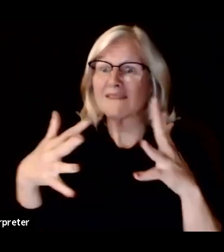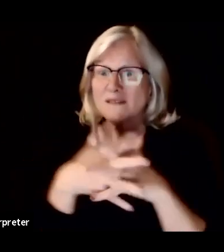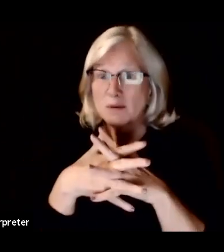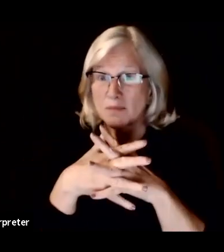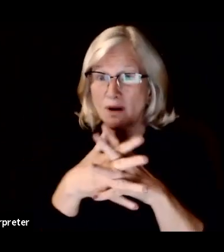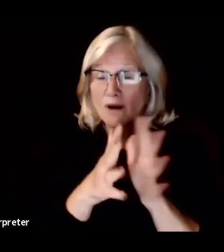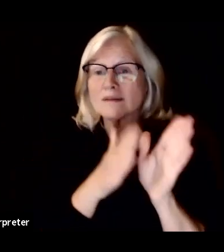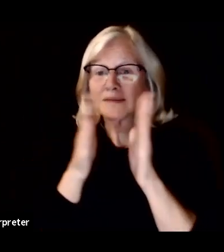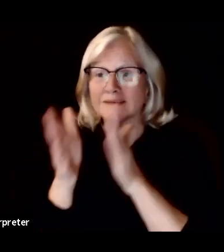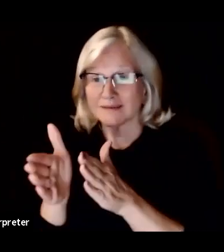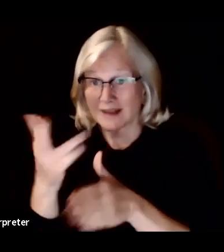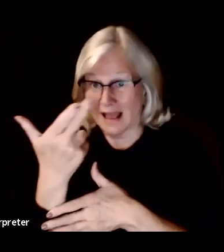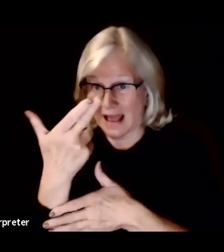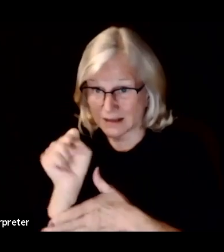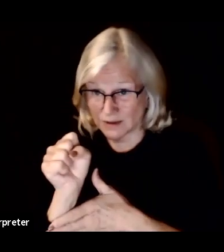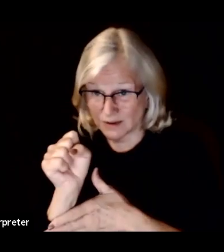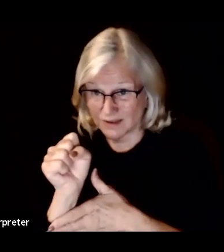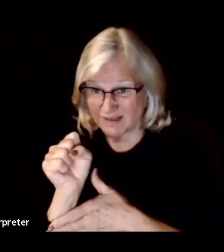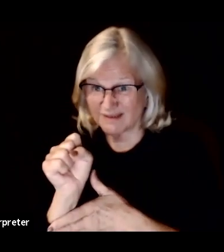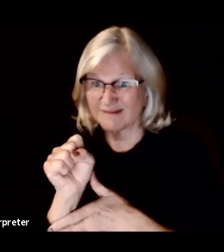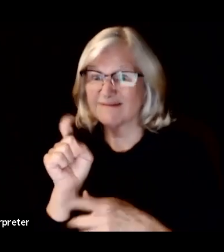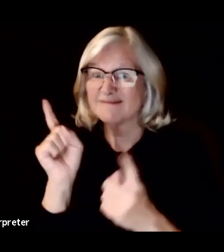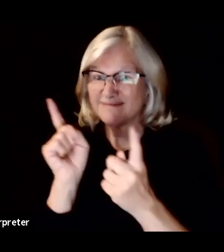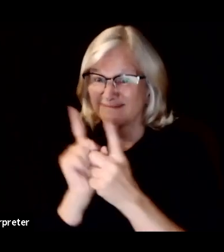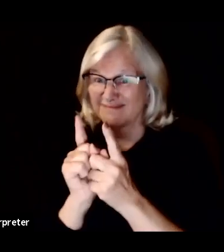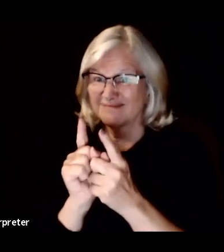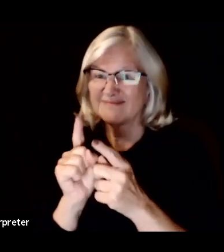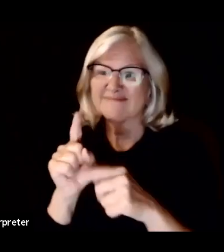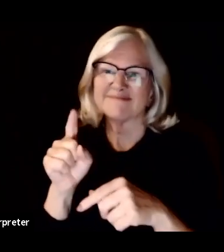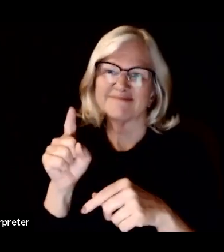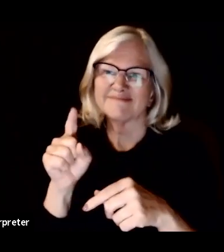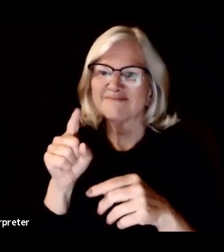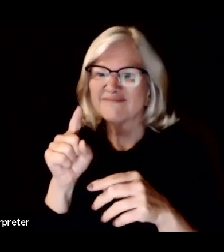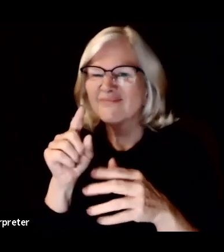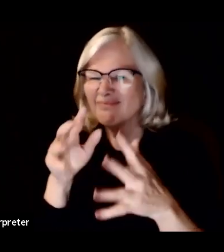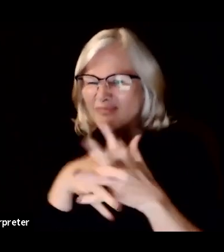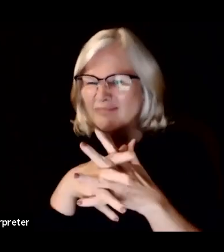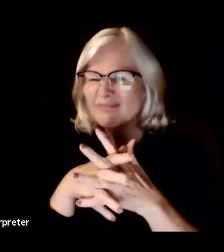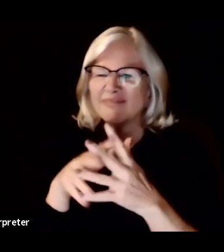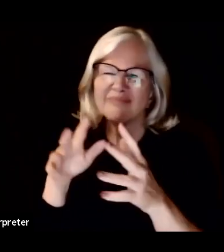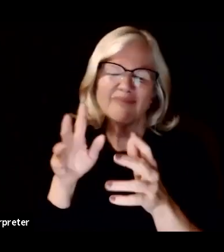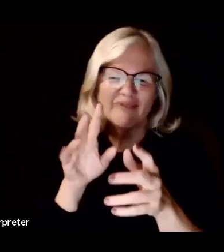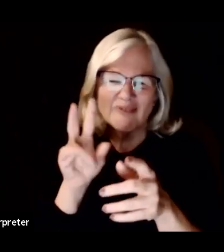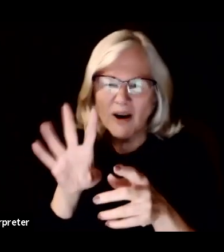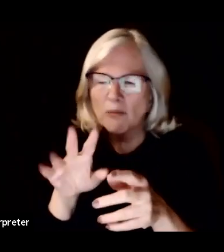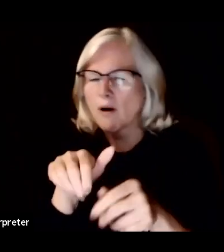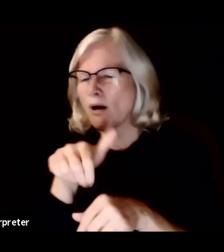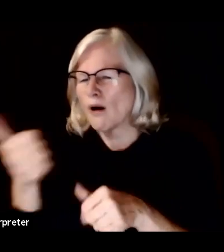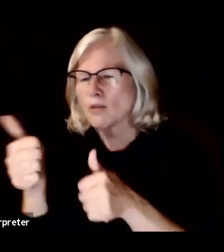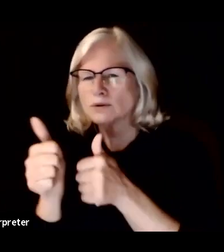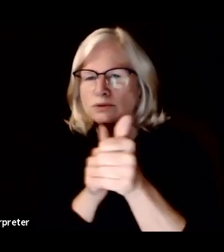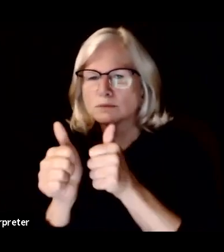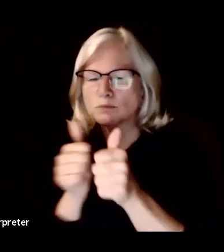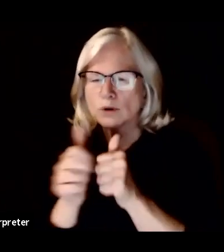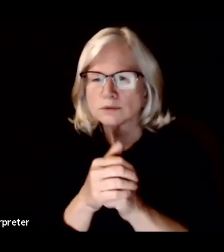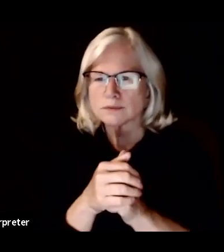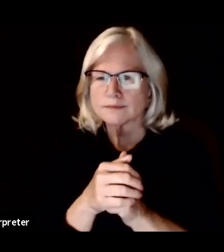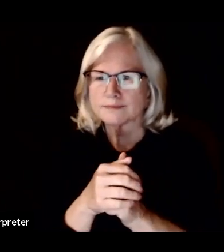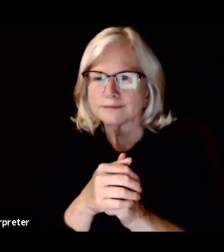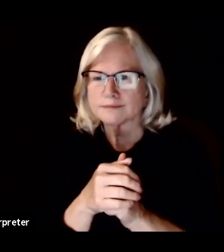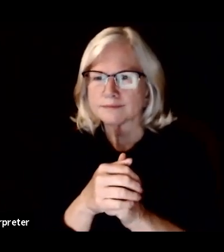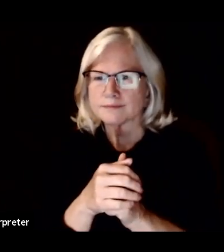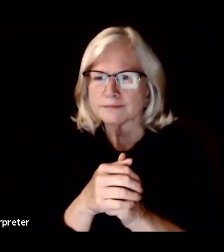about volleyball and football restarting. And if I could put a personal spin on my question, if your family included